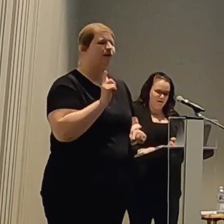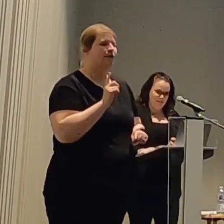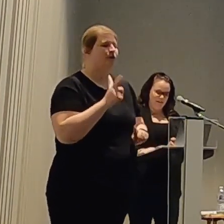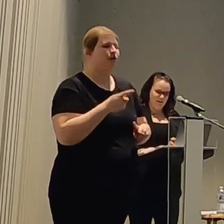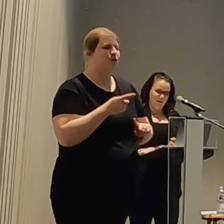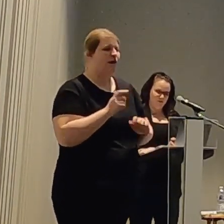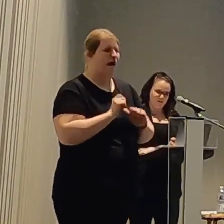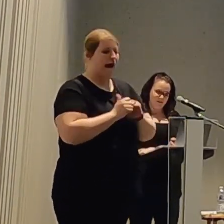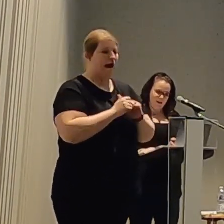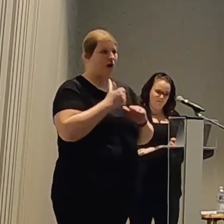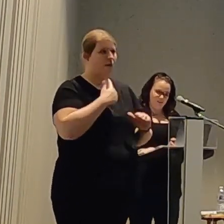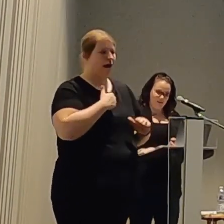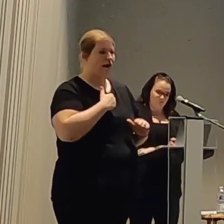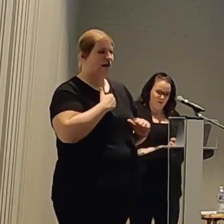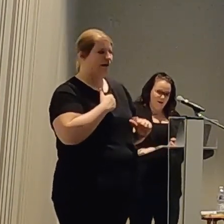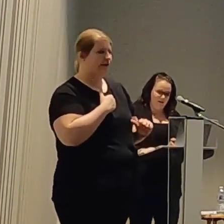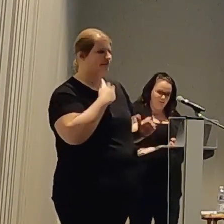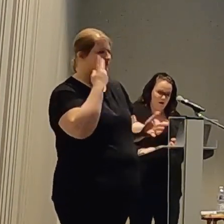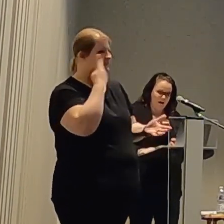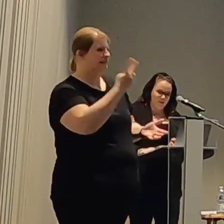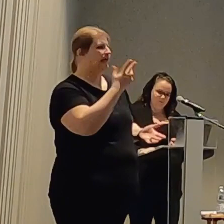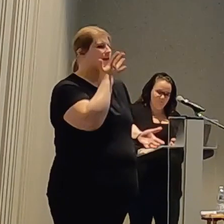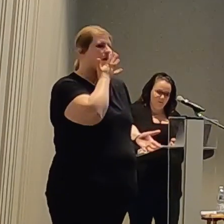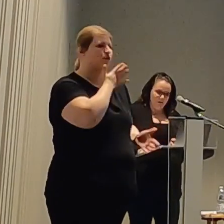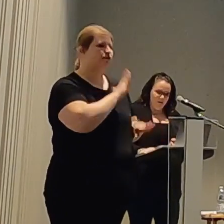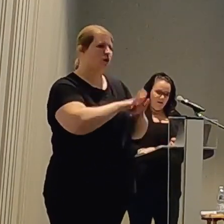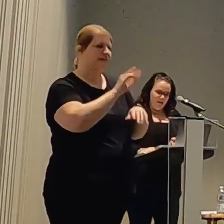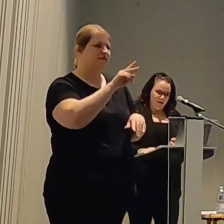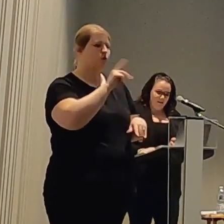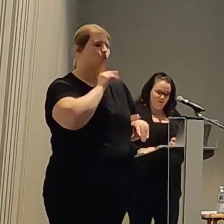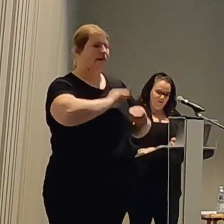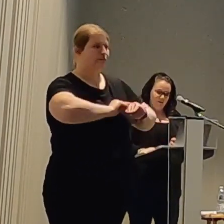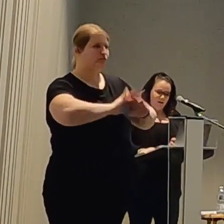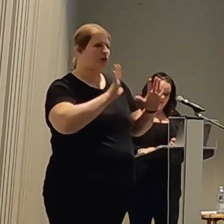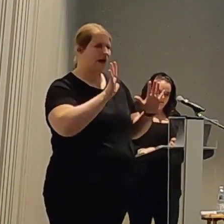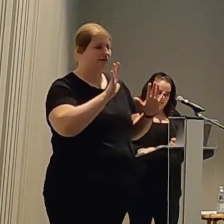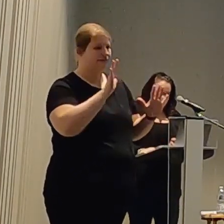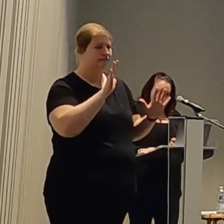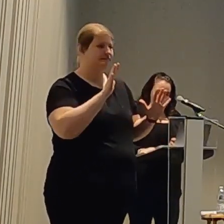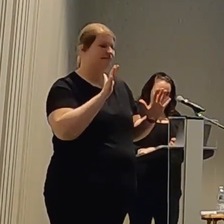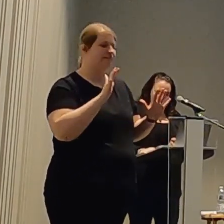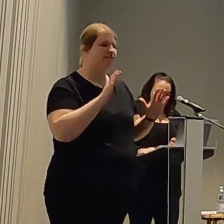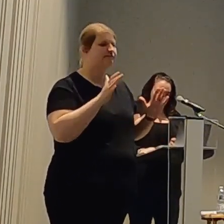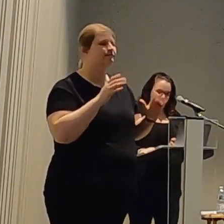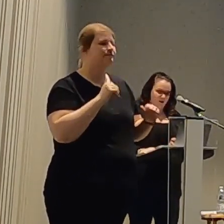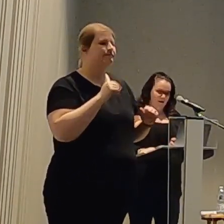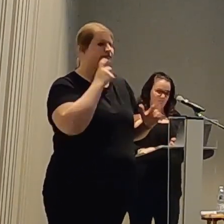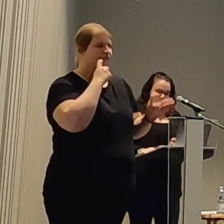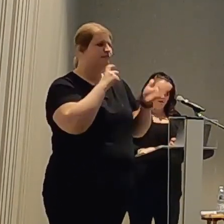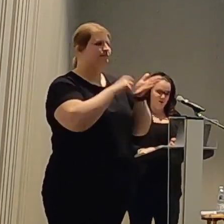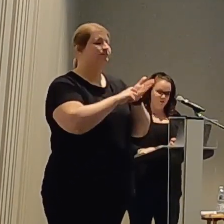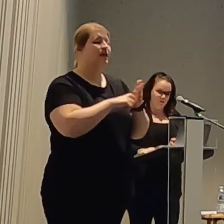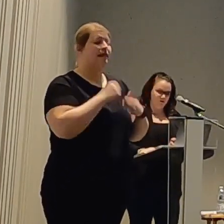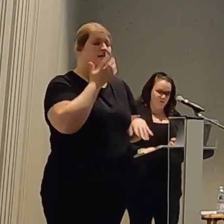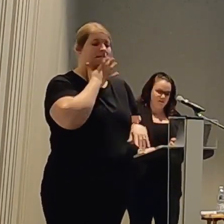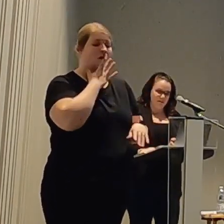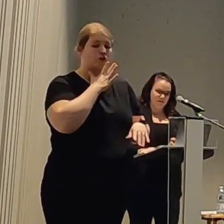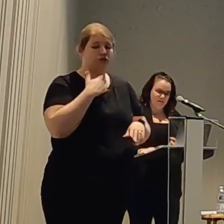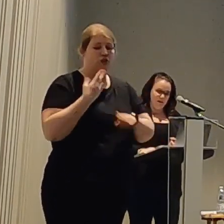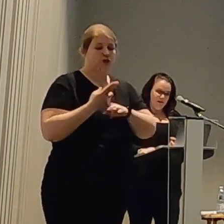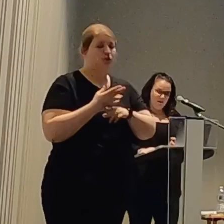from how I see colors on television, bright and brash. And even though the colors I ended up using all came from